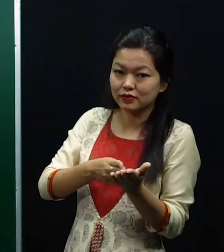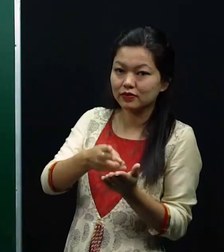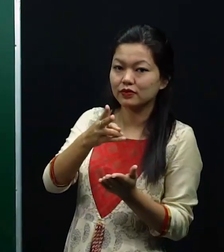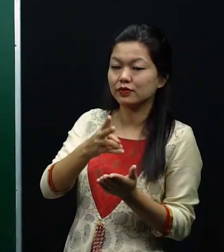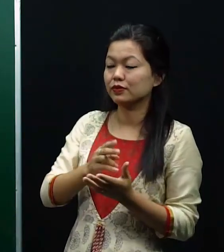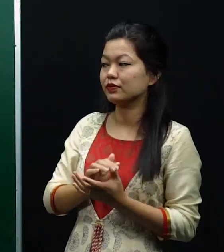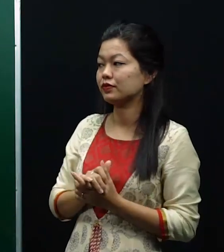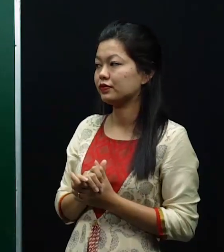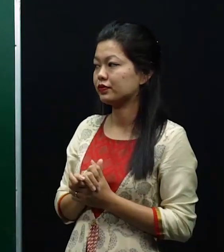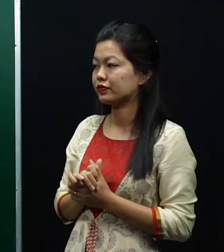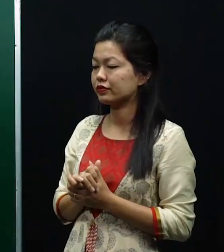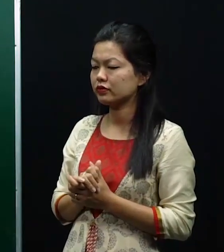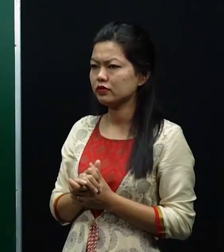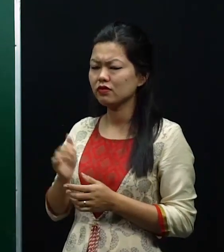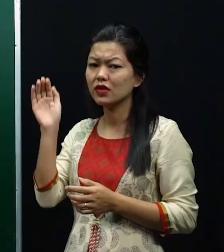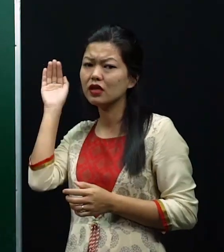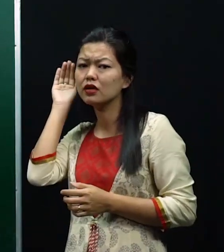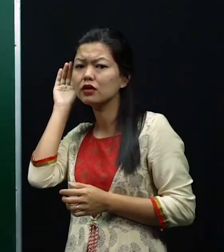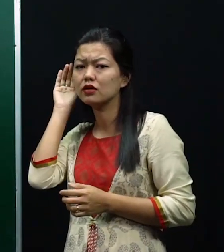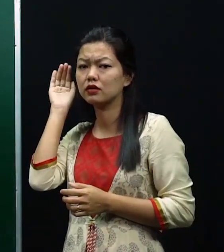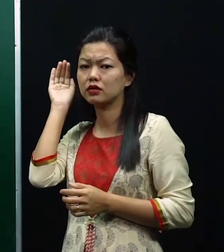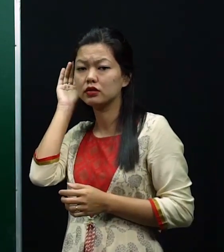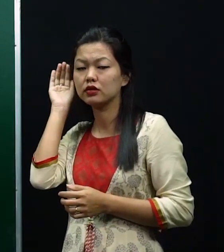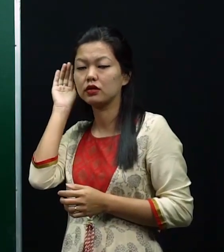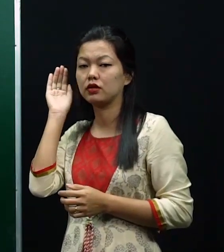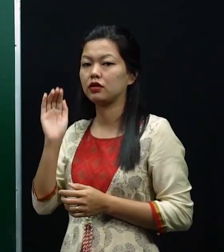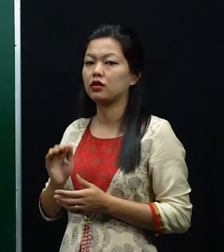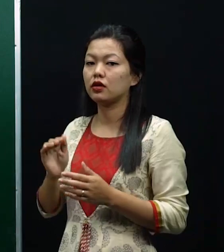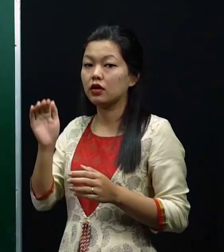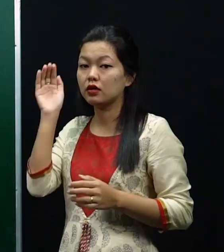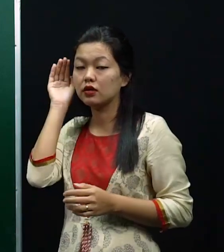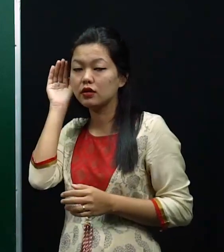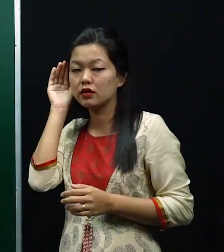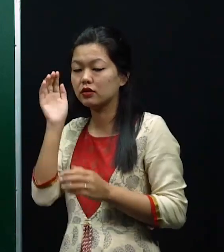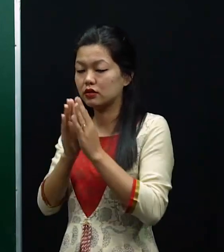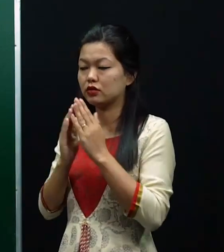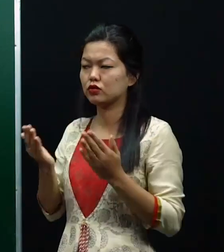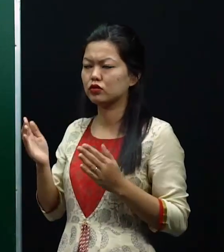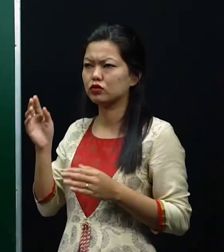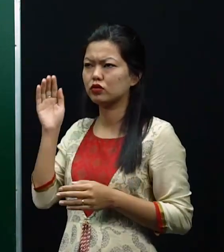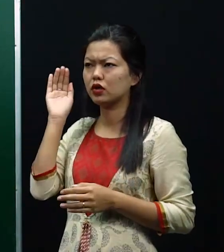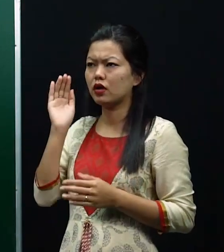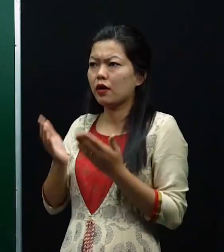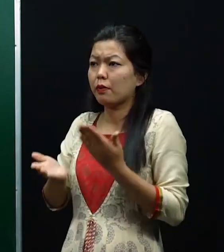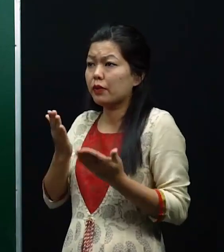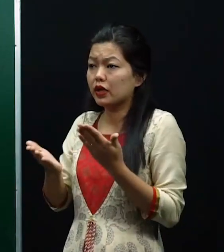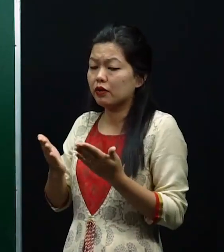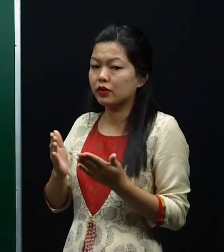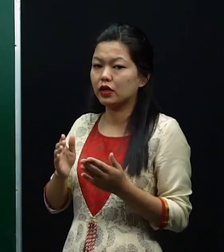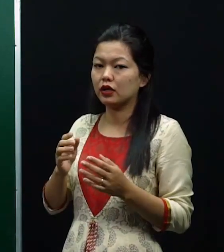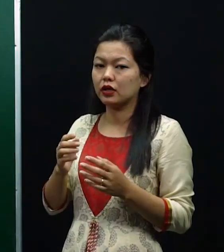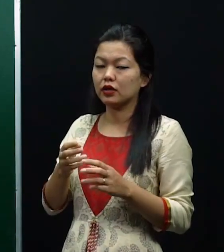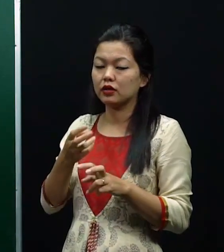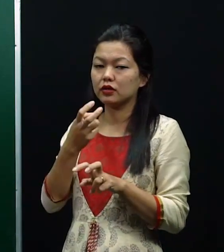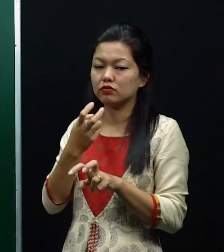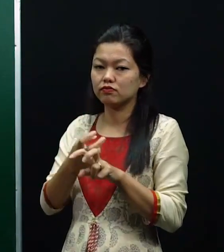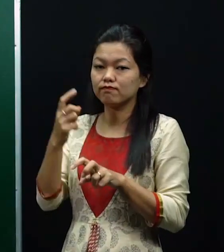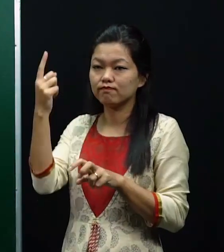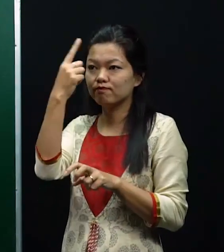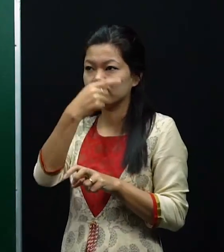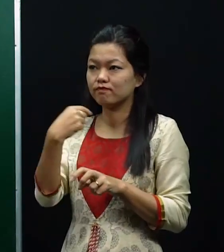to give all these hopes living, and when one day he also heard that a person who